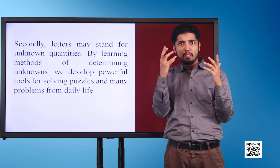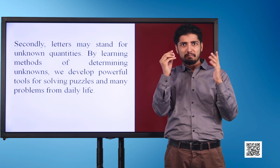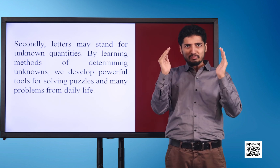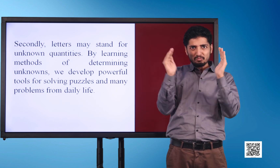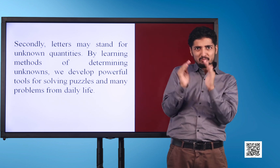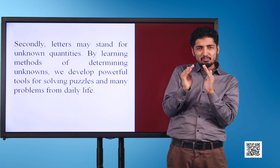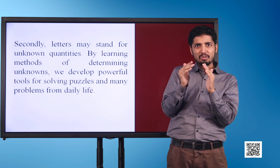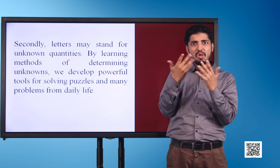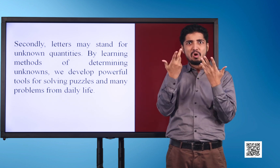daily life.